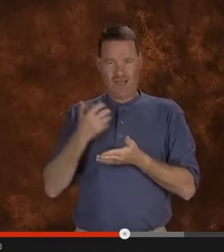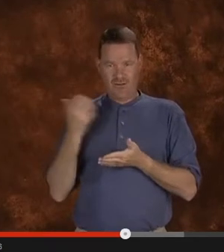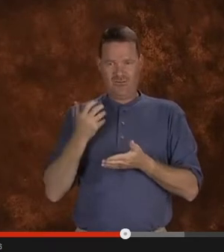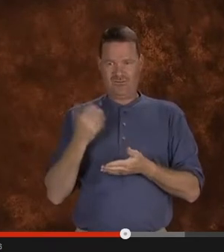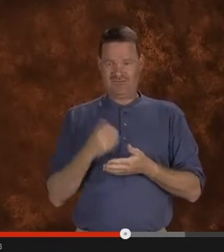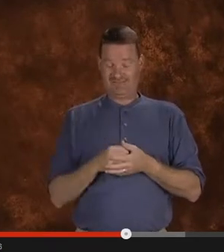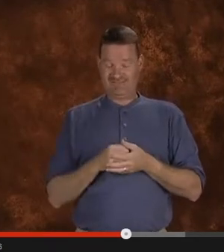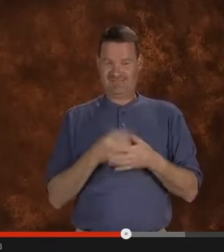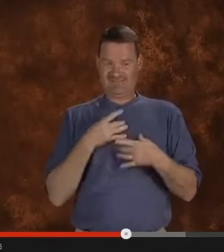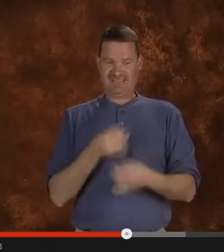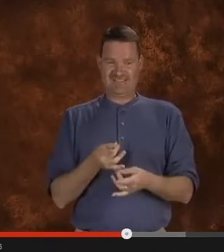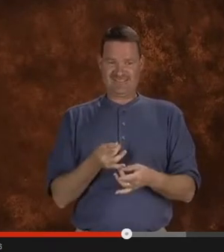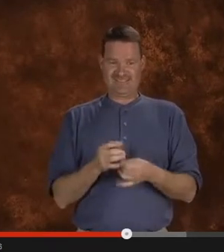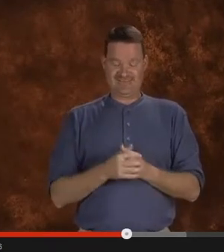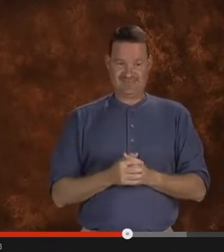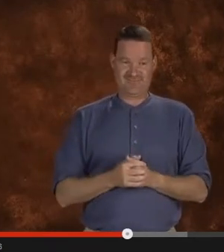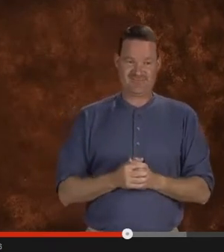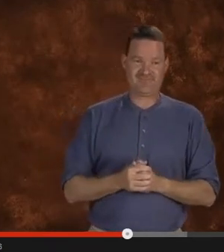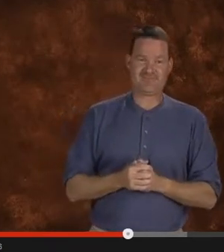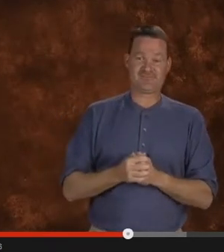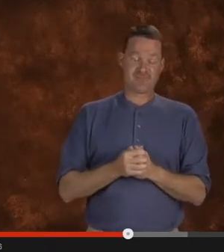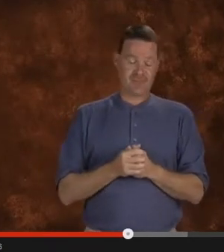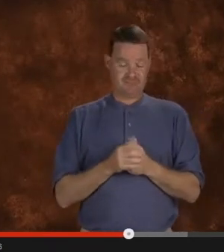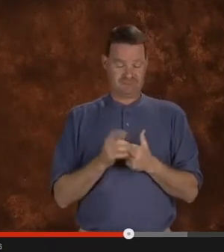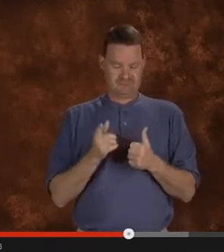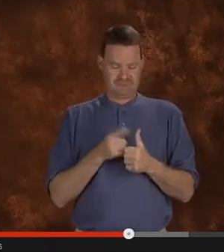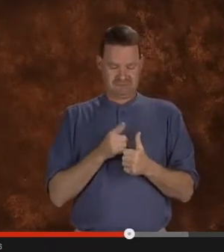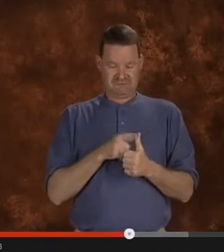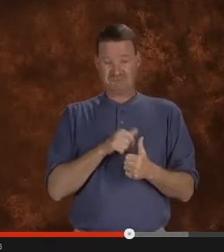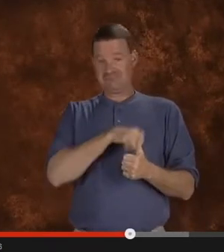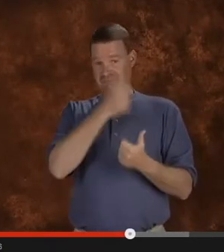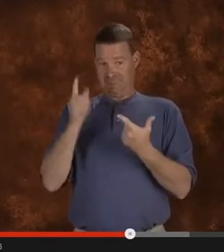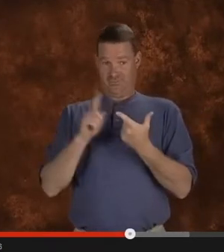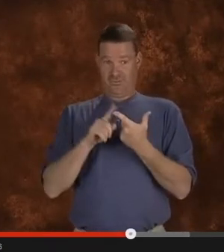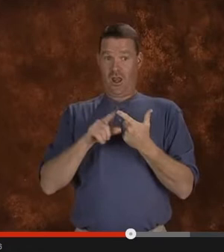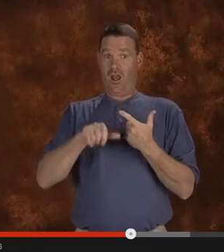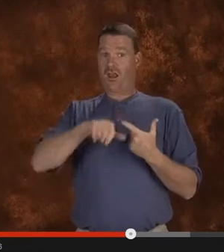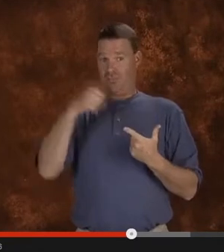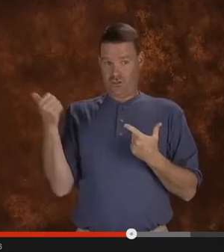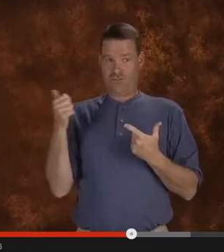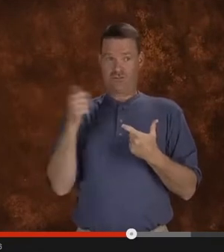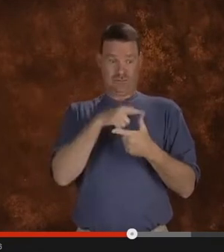the tree, it's a quiet factory. It's nice, it's quiet, it's really interesting.